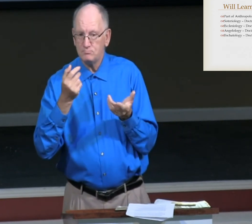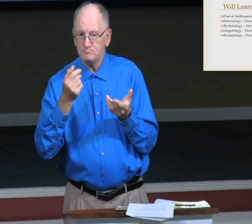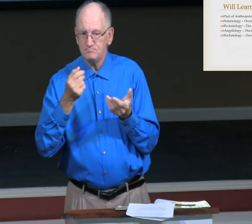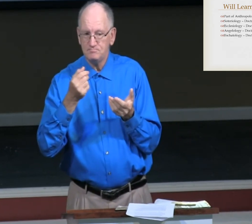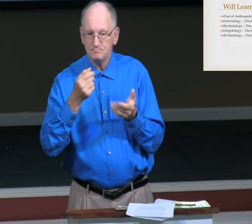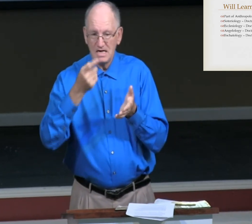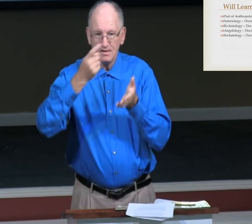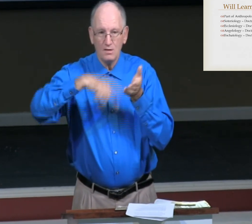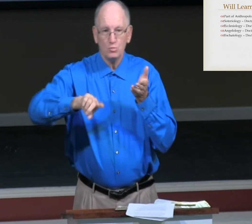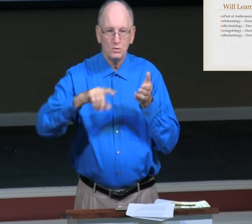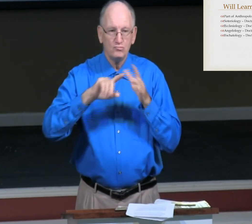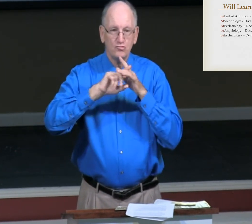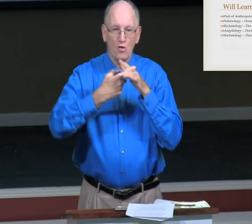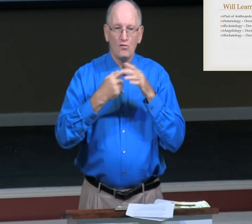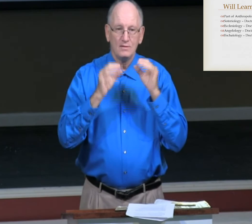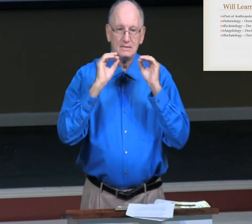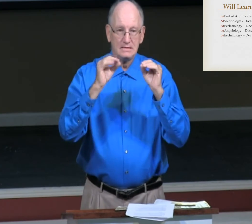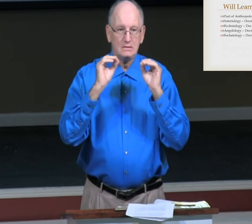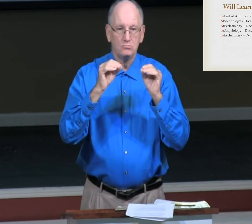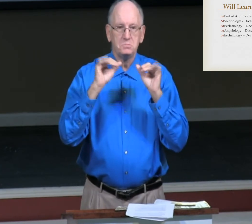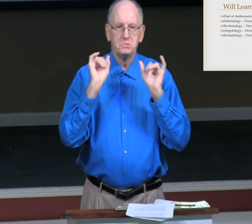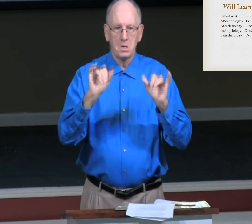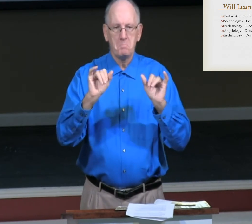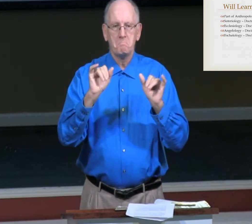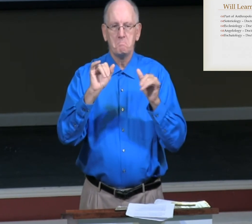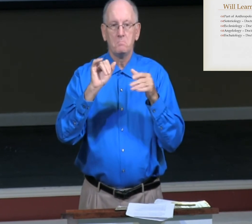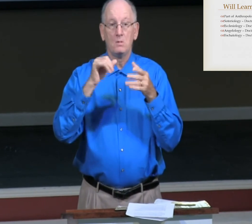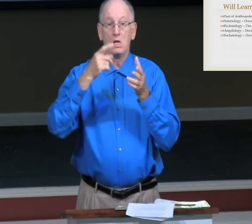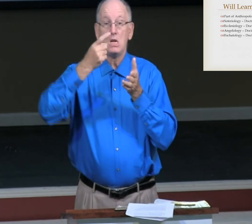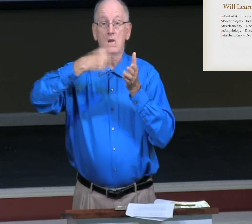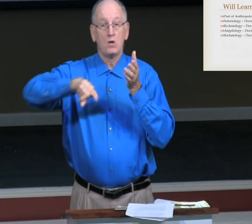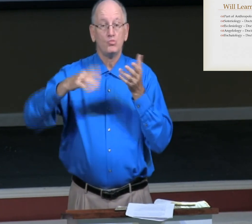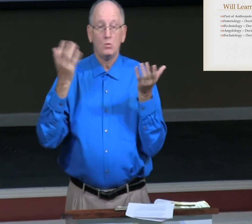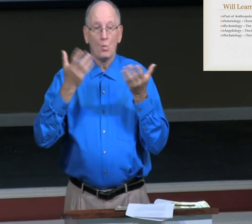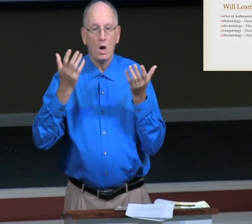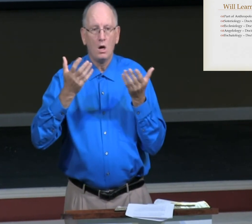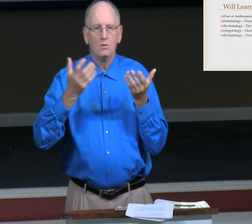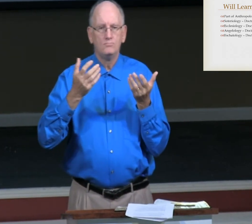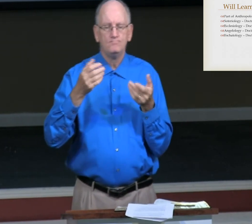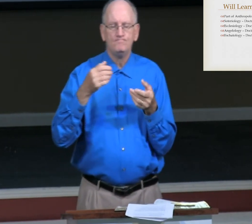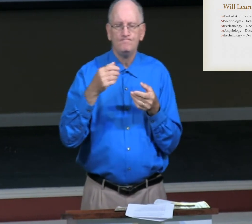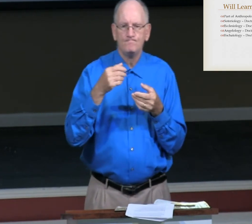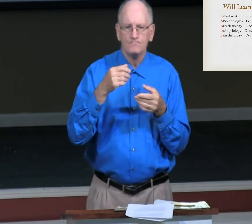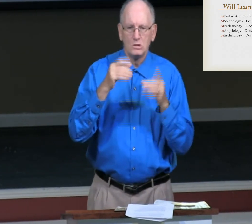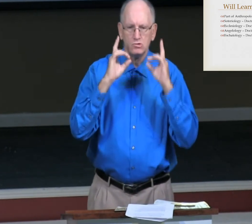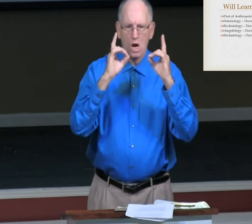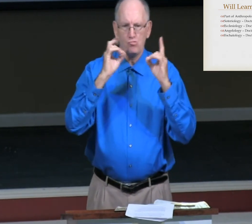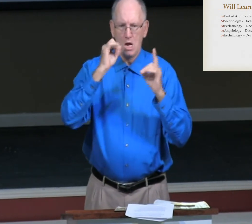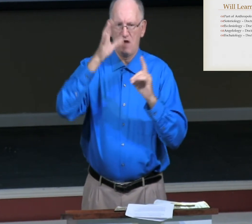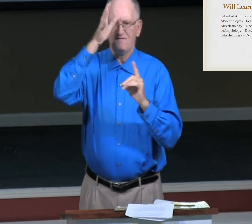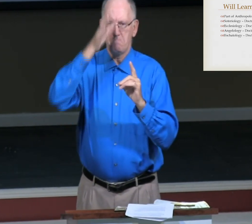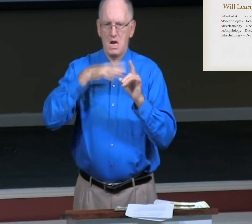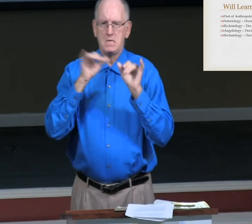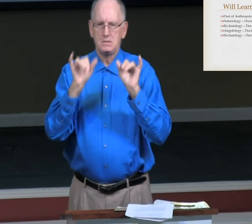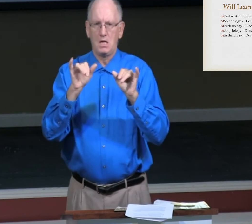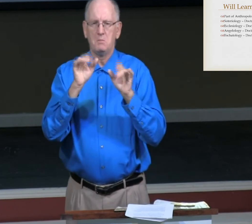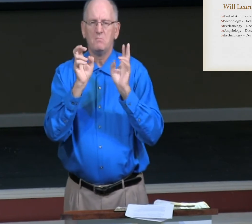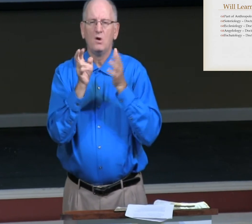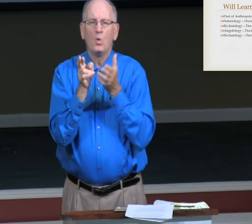I look forward to next week as I continue. Next week, I'm going to continue with the